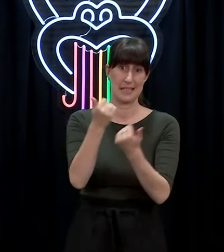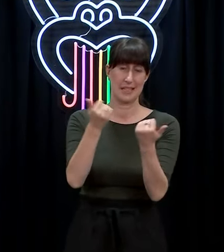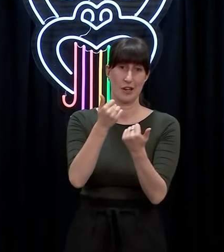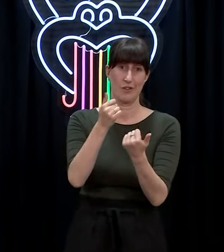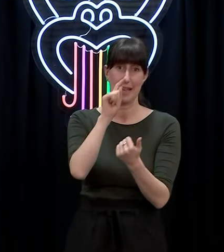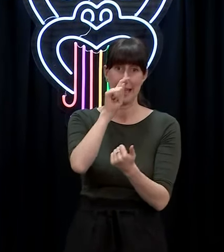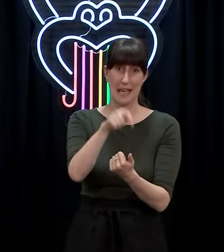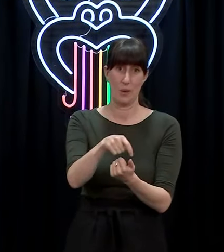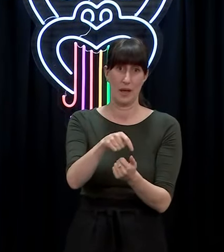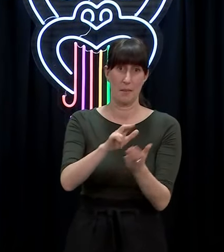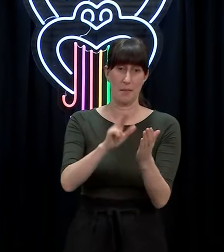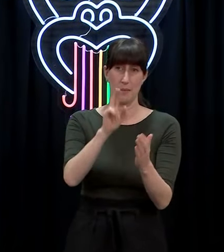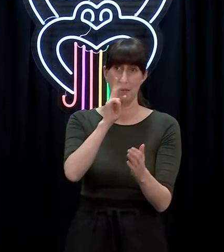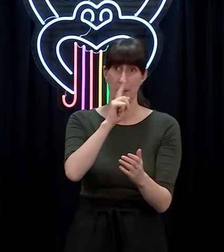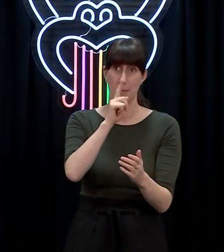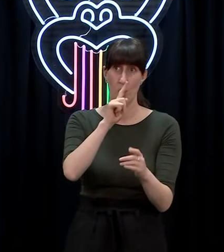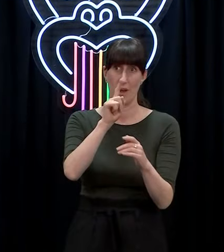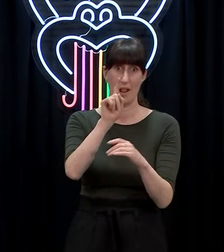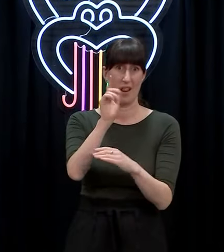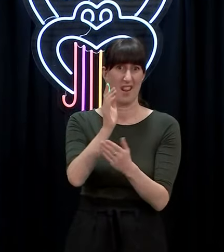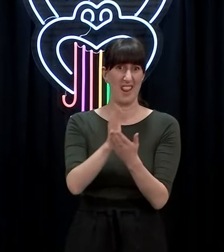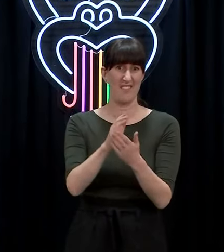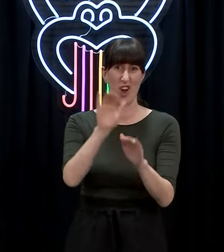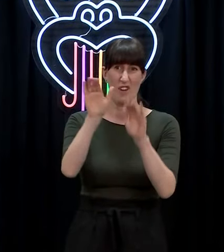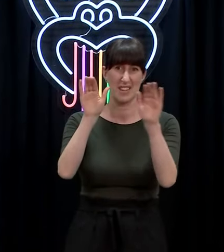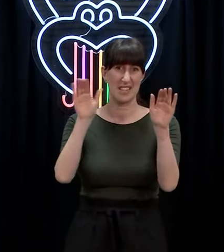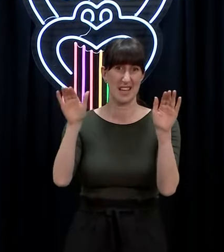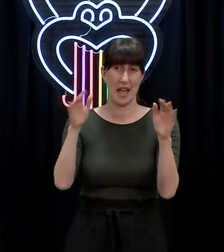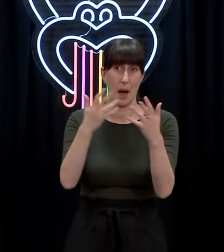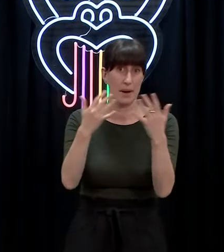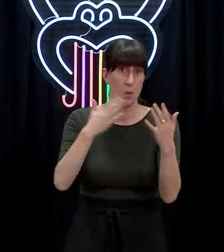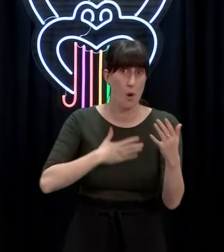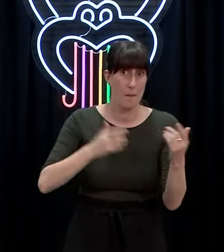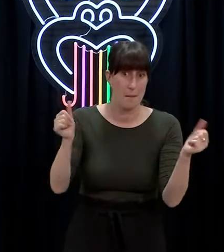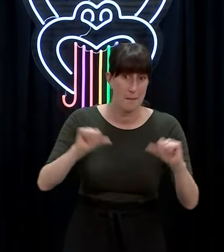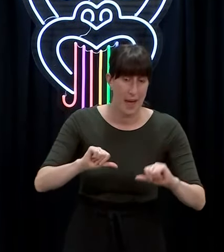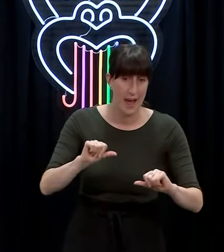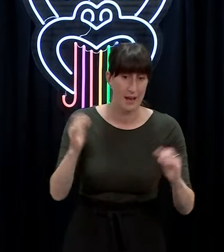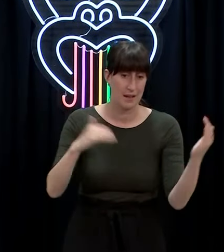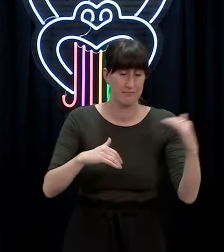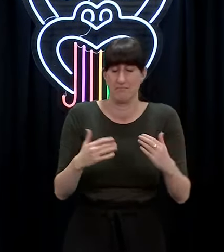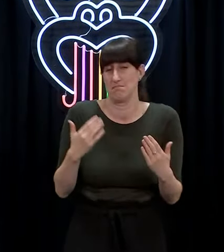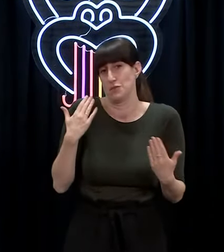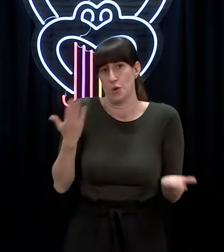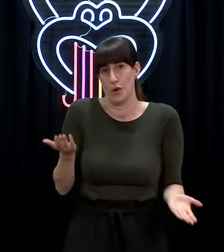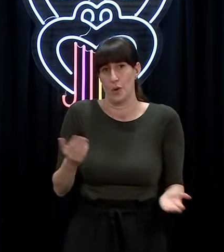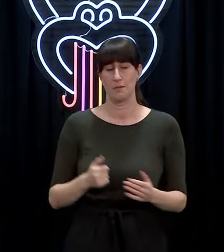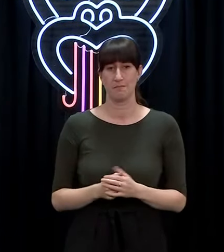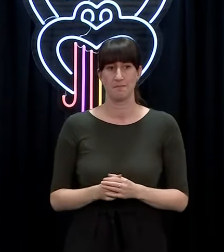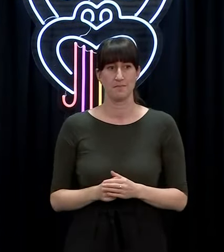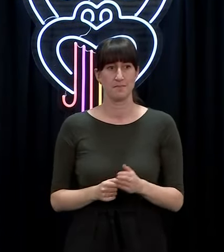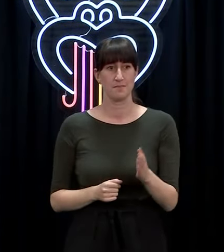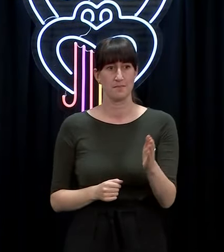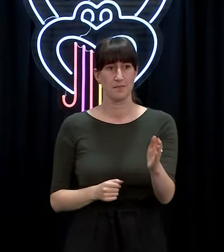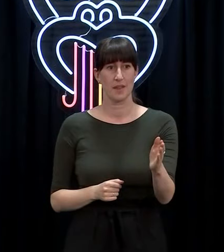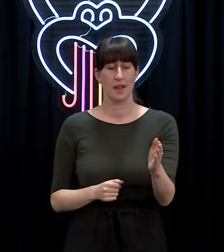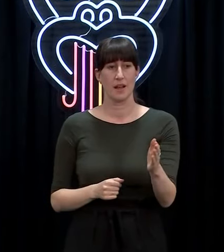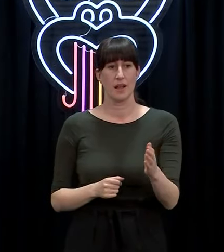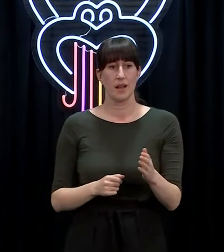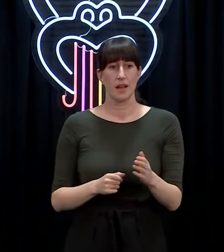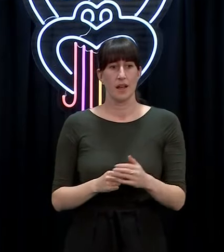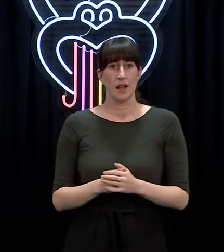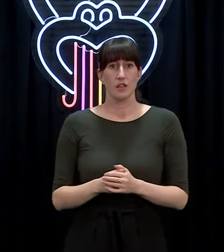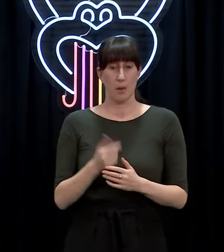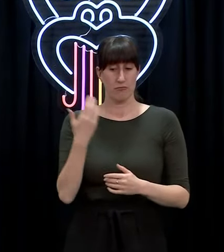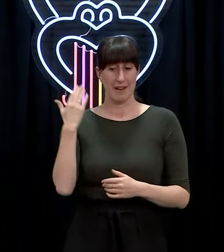into New Zealand, we don't have an accurate gauge on that. Coming over here. Thank you. Kiwis have previously been up against bots and